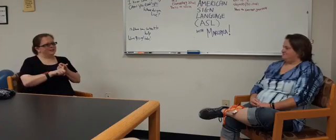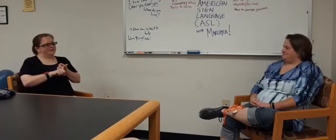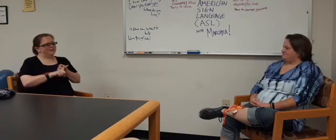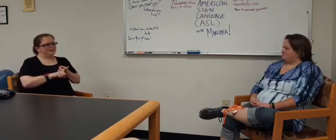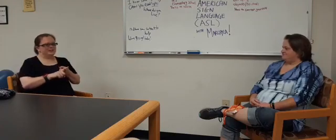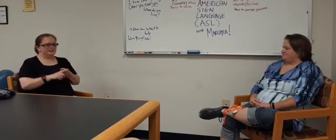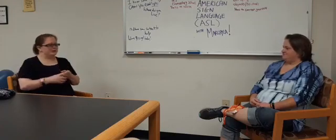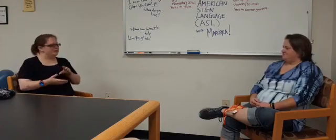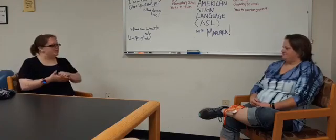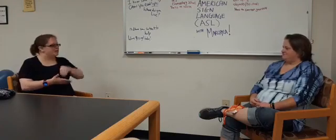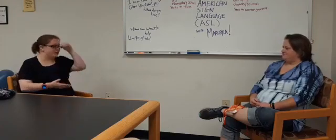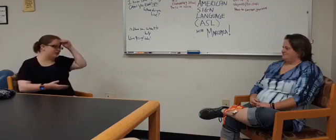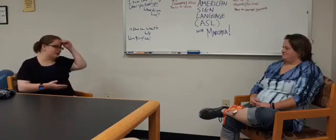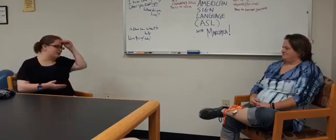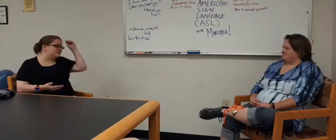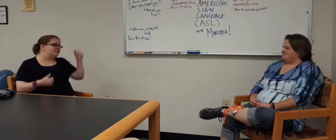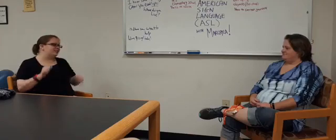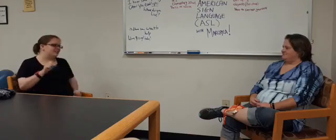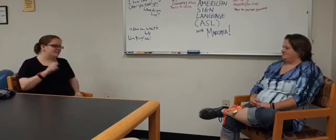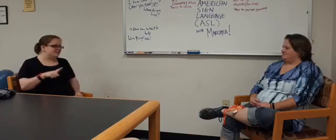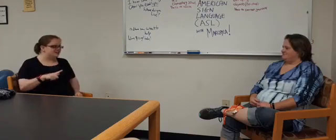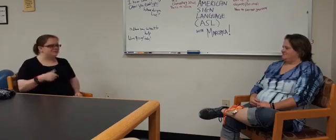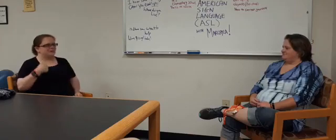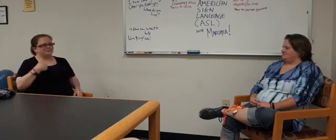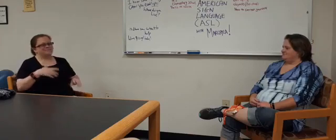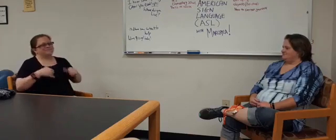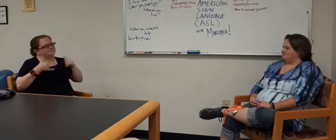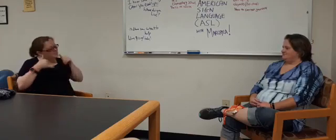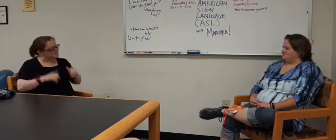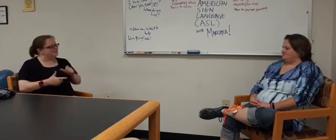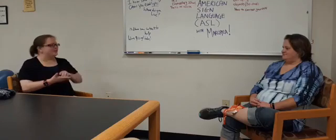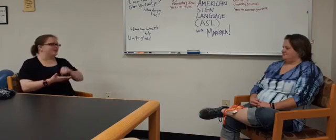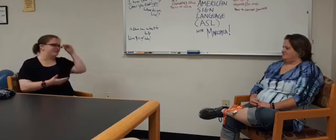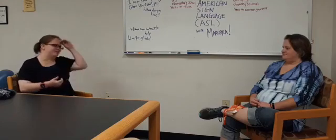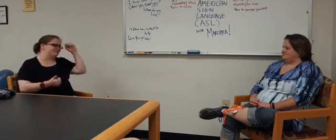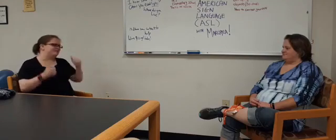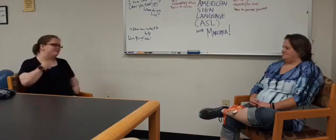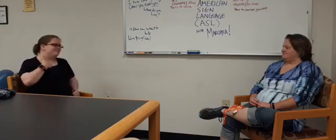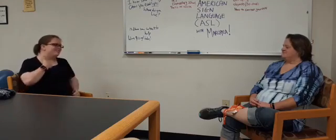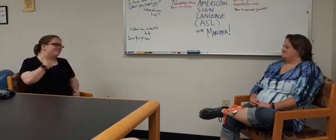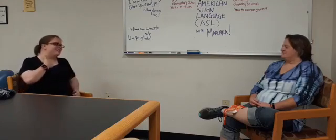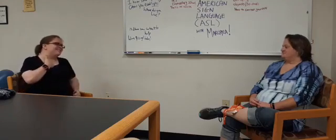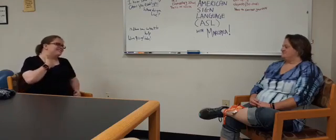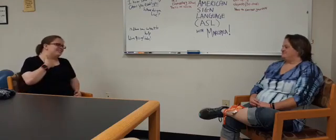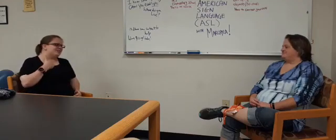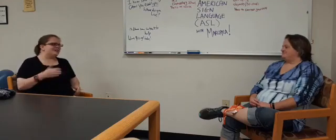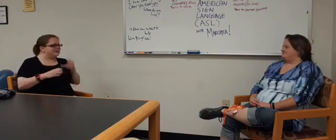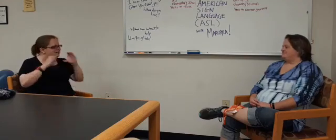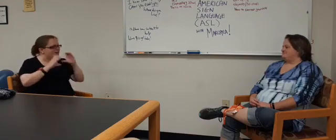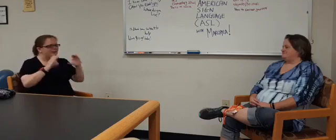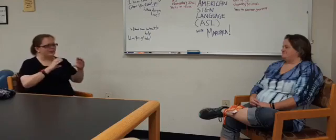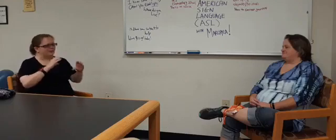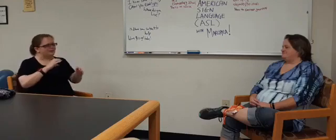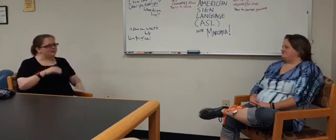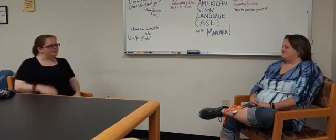and it really made me want to learn ASL. I'm still learning myself, even though I can communicate at